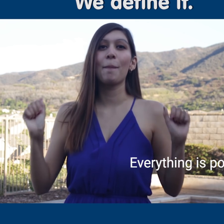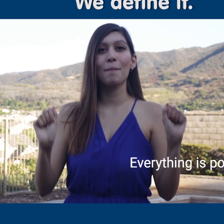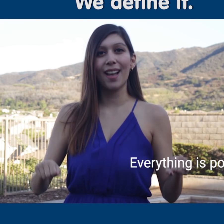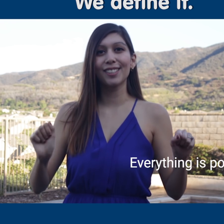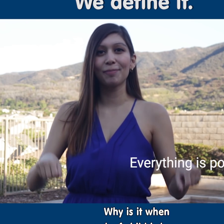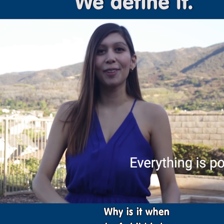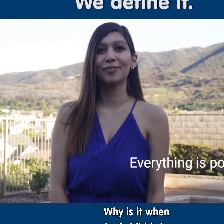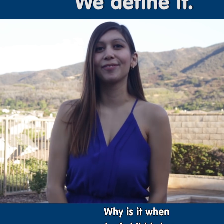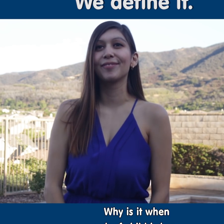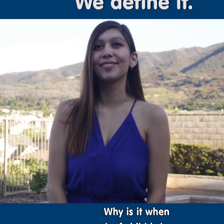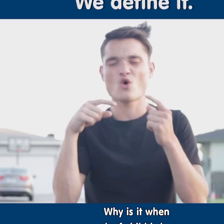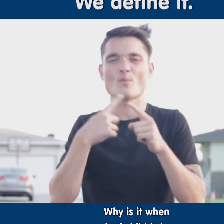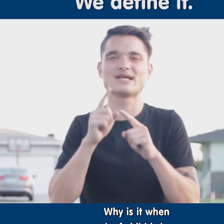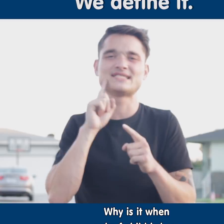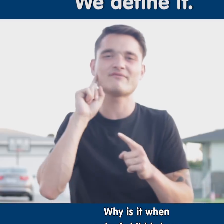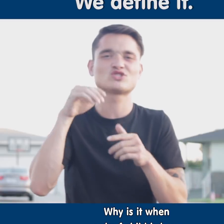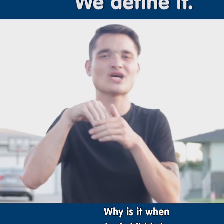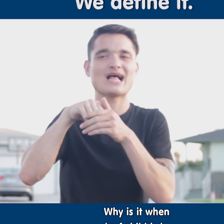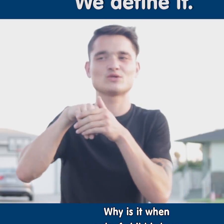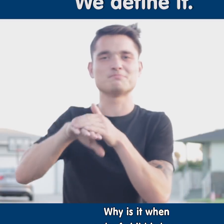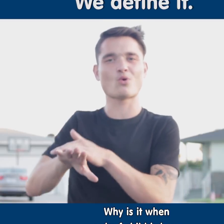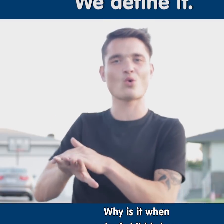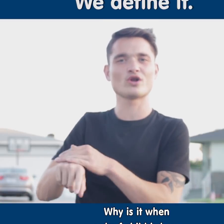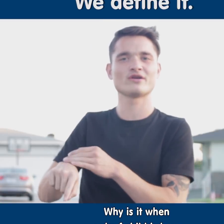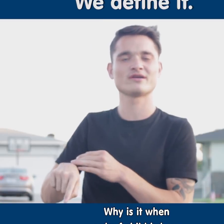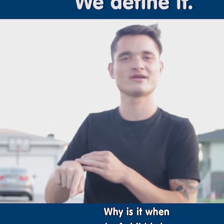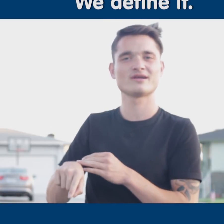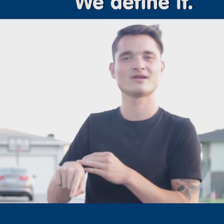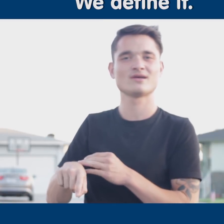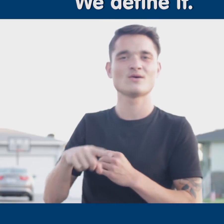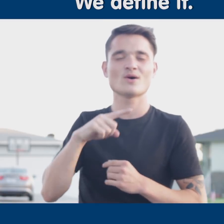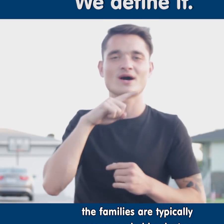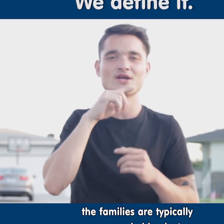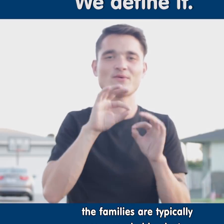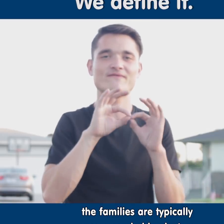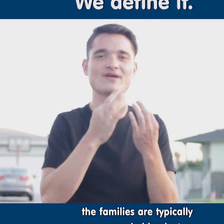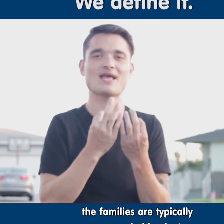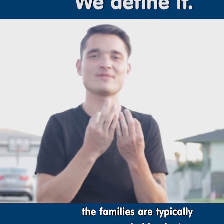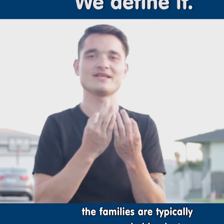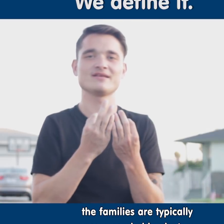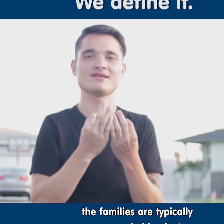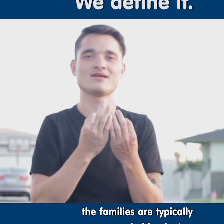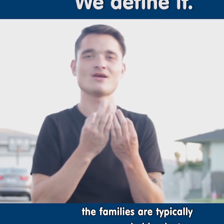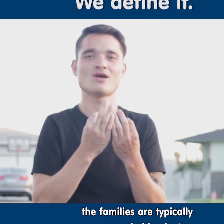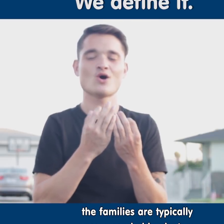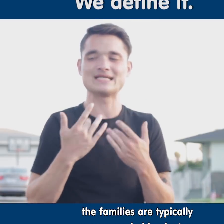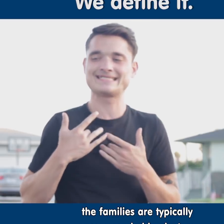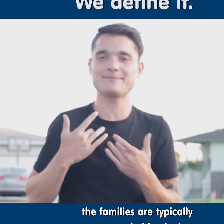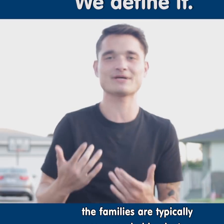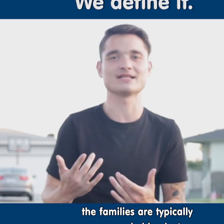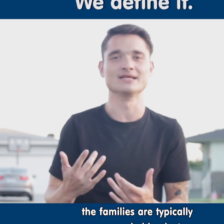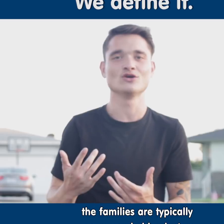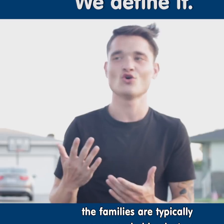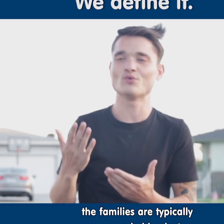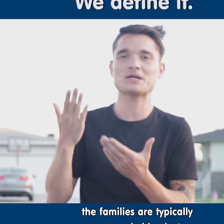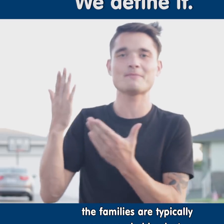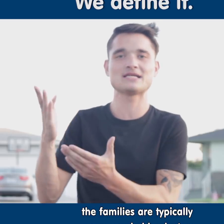Why is it when a deaf child is born, the families are typically recommended by